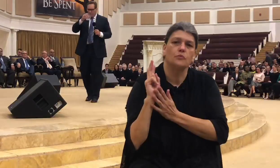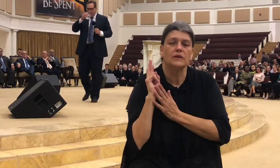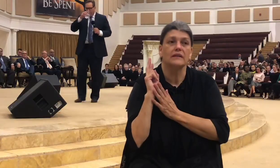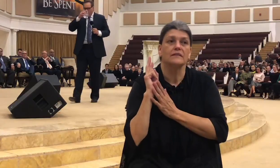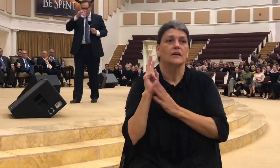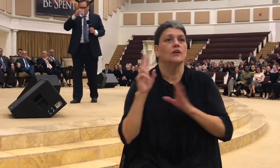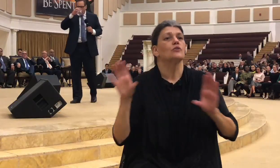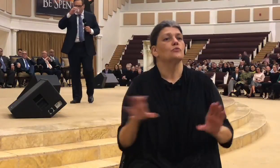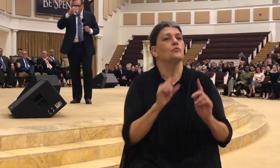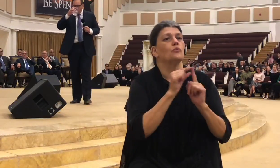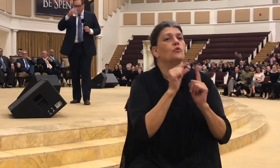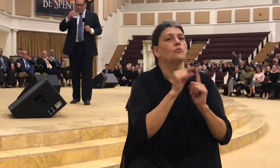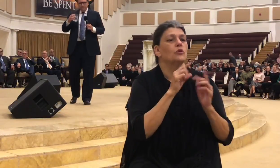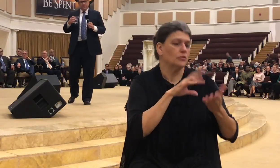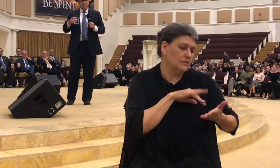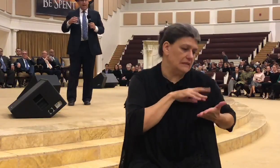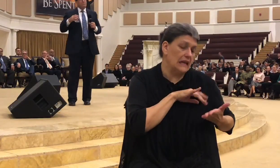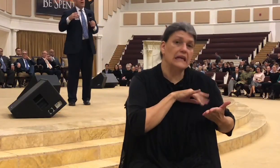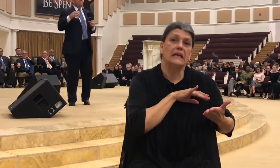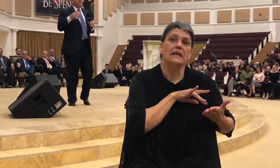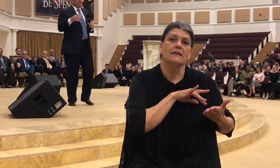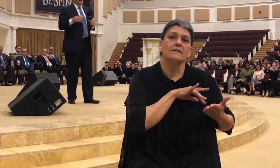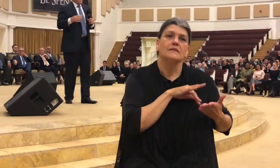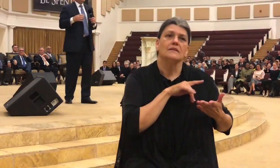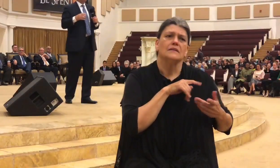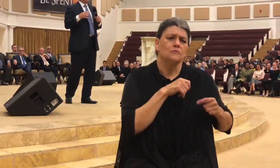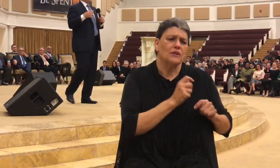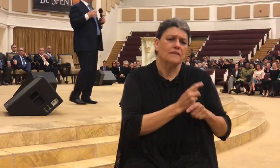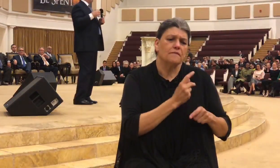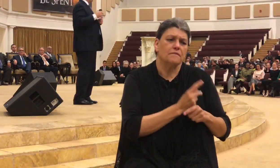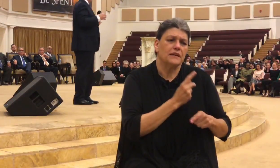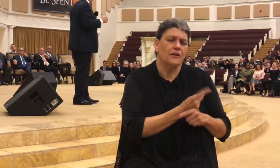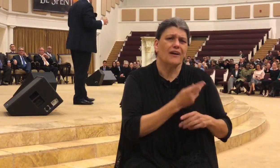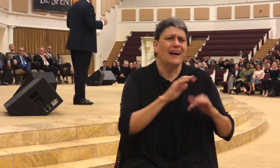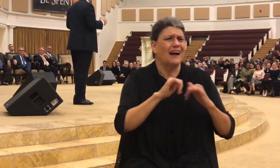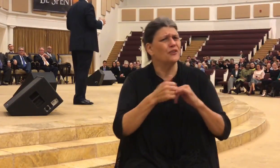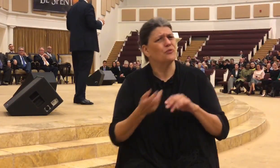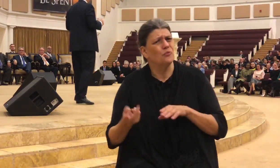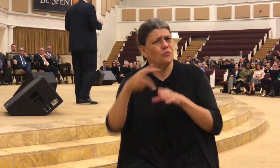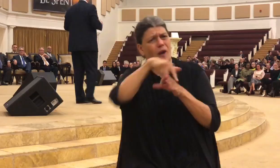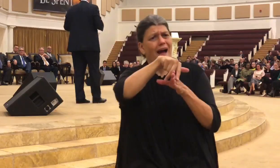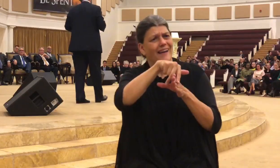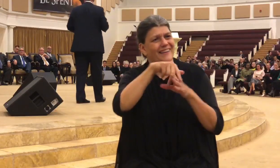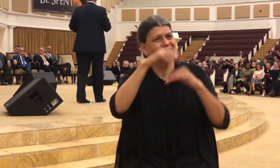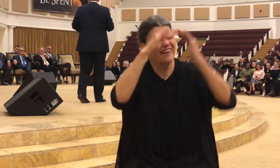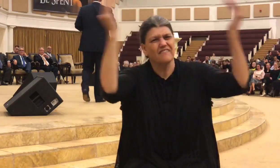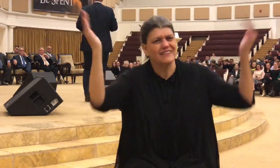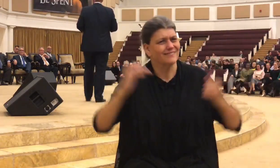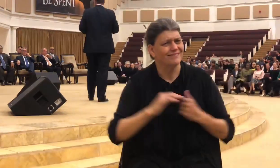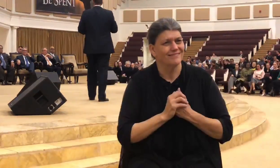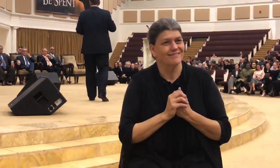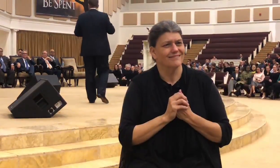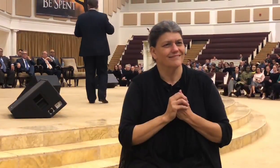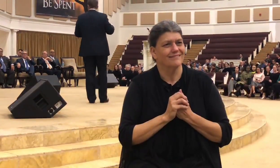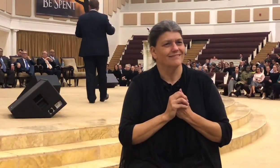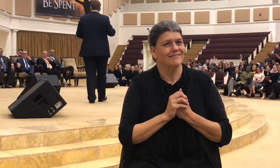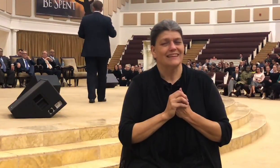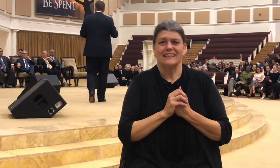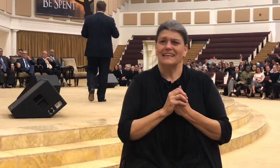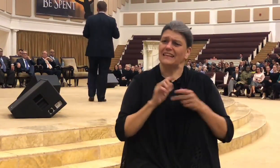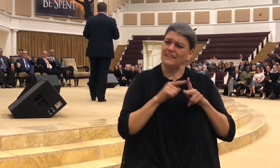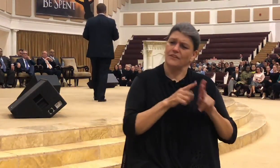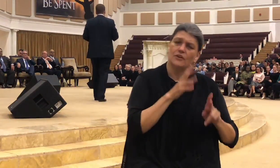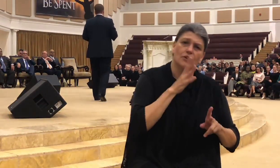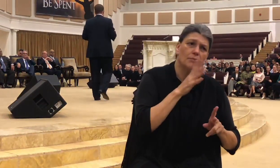to do a word study. I'm trying to figure out how do you ride upon the heavens. And then he starts talking about